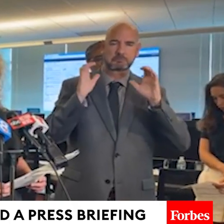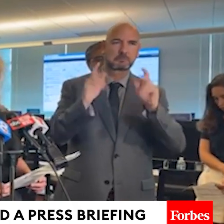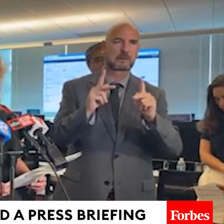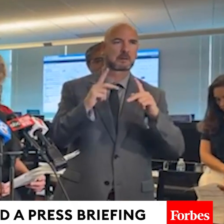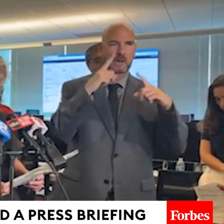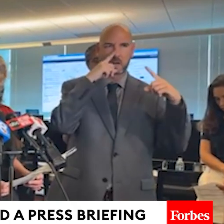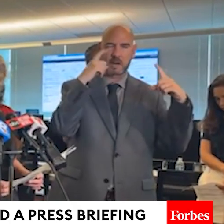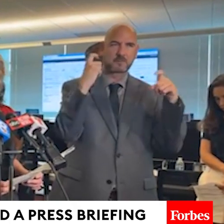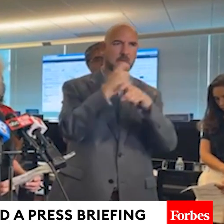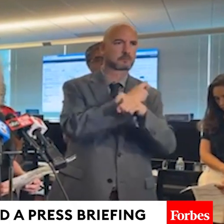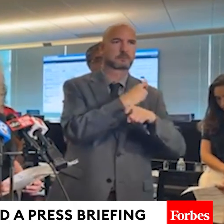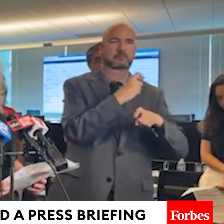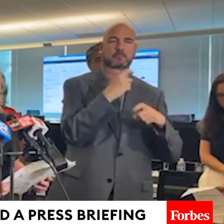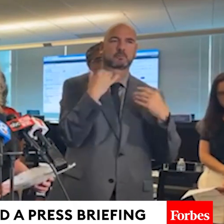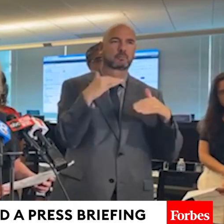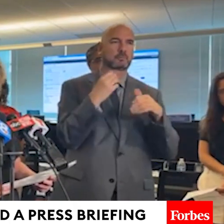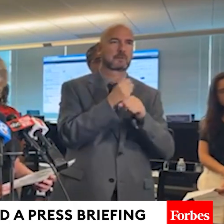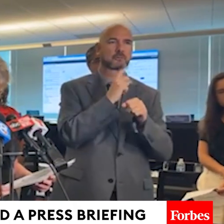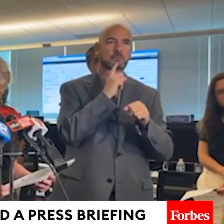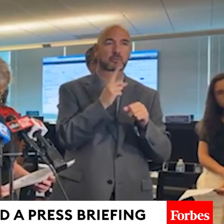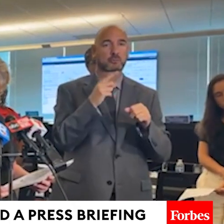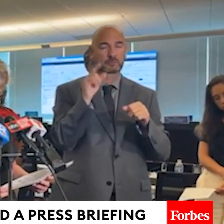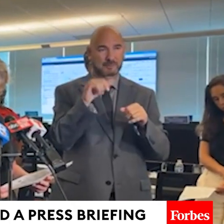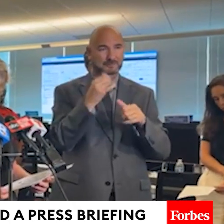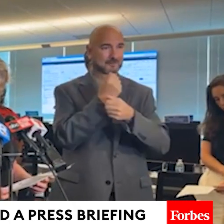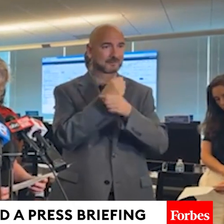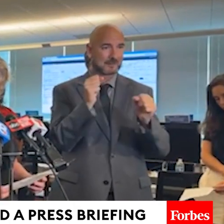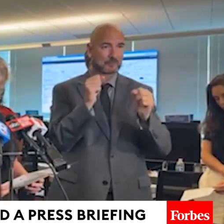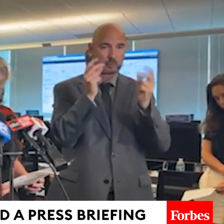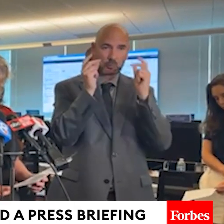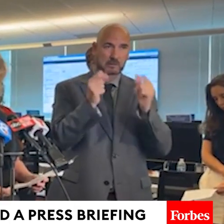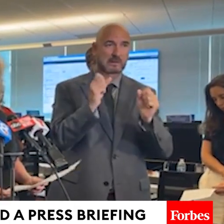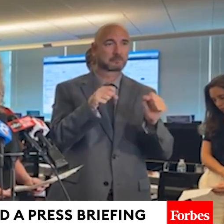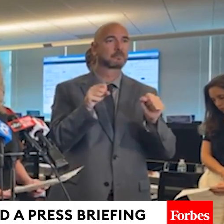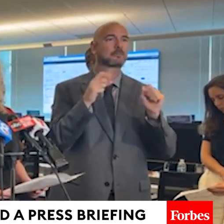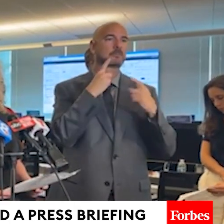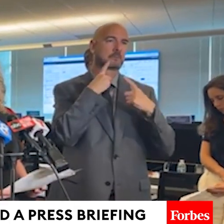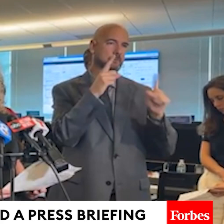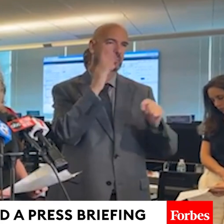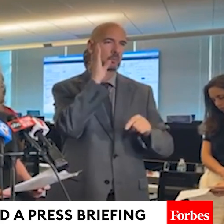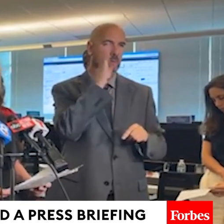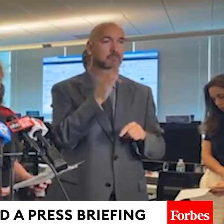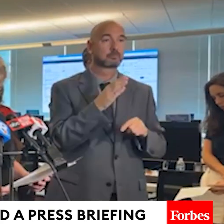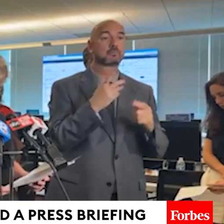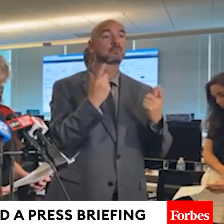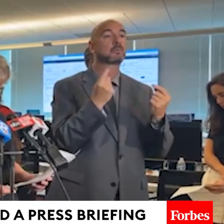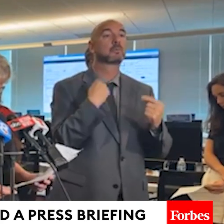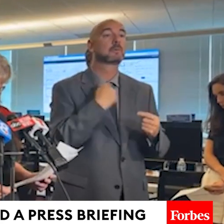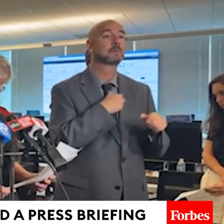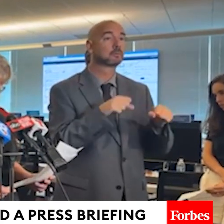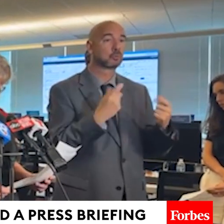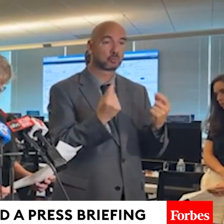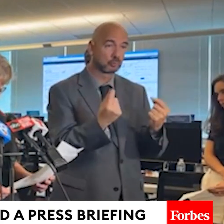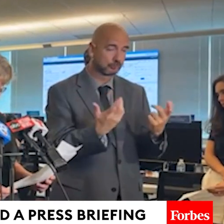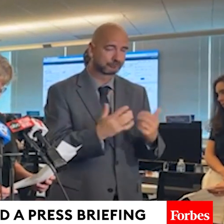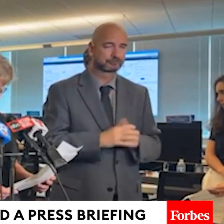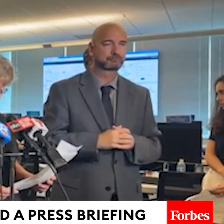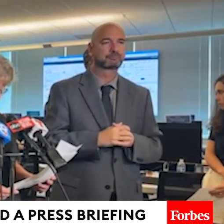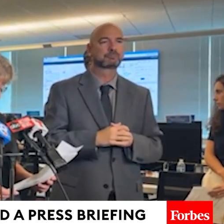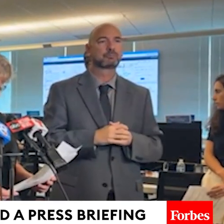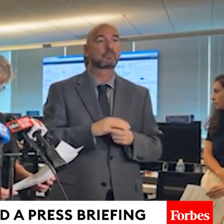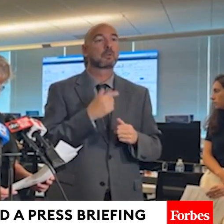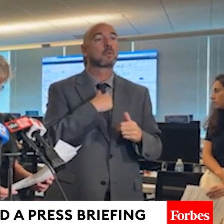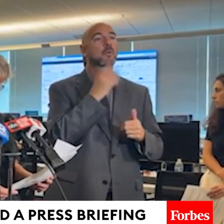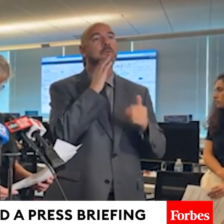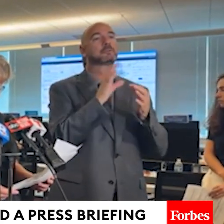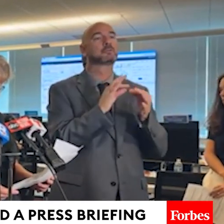effort to be safe, quick, and efficient. What are we doing? I'm going to say that we are doing a lot to